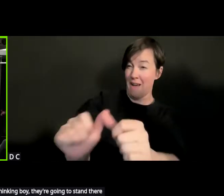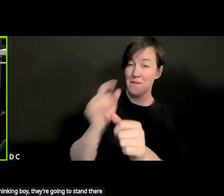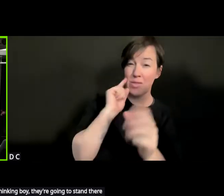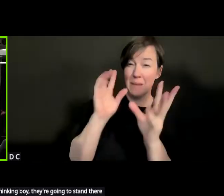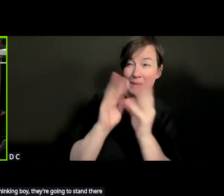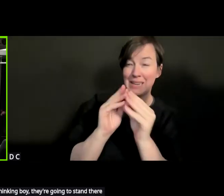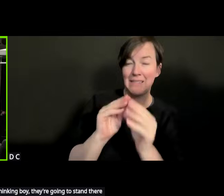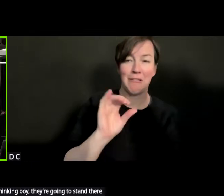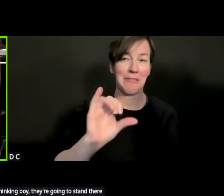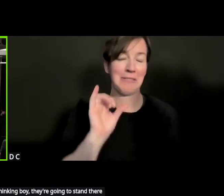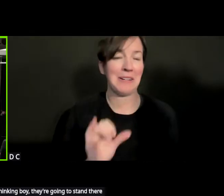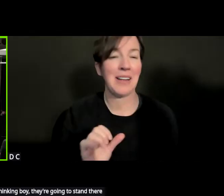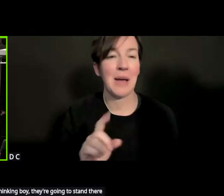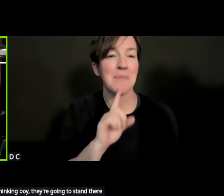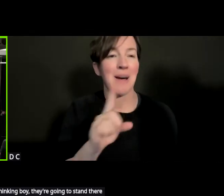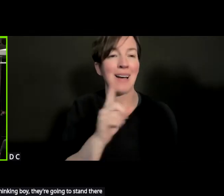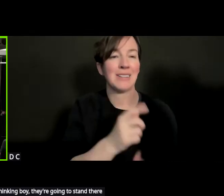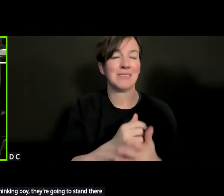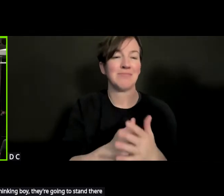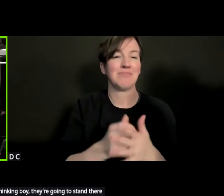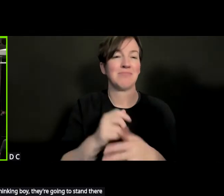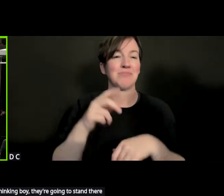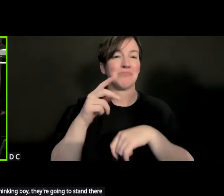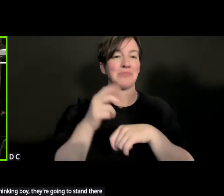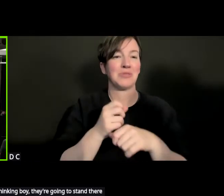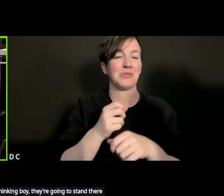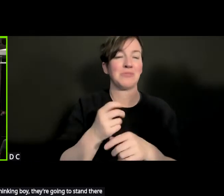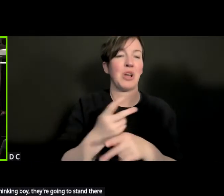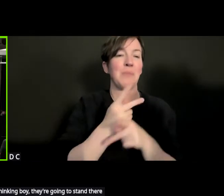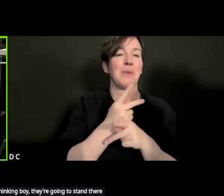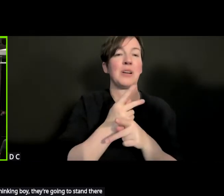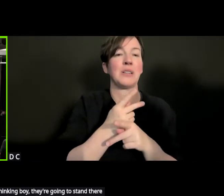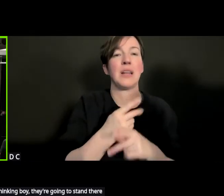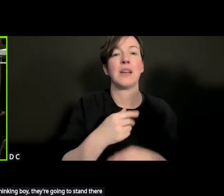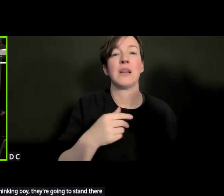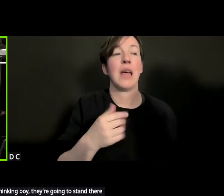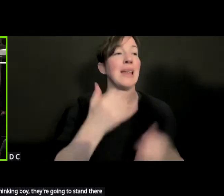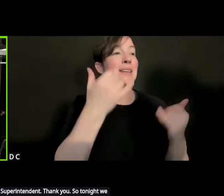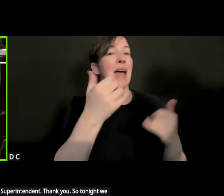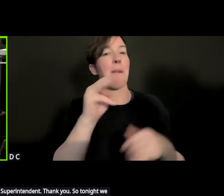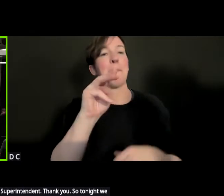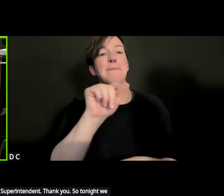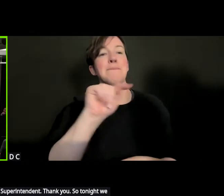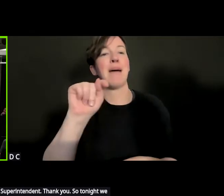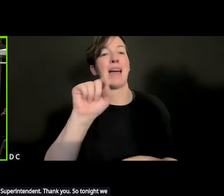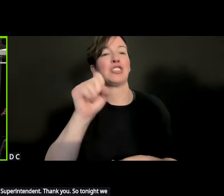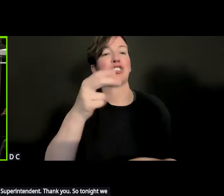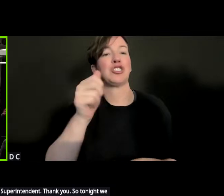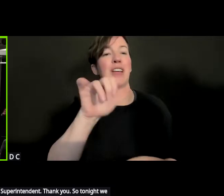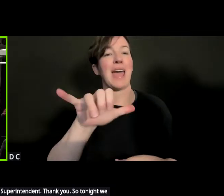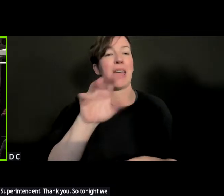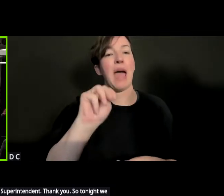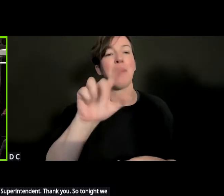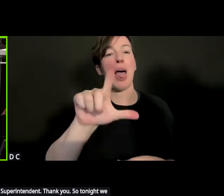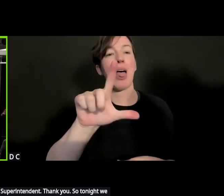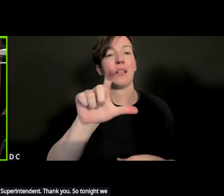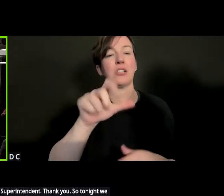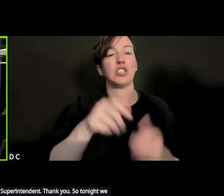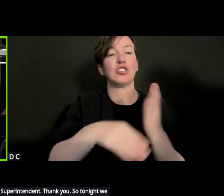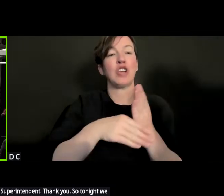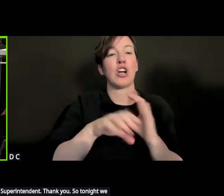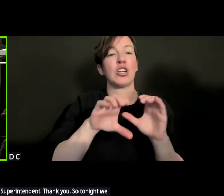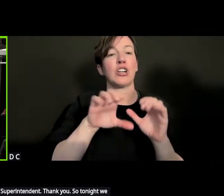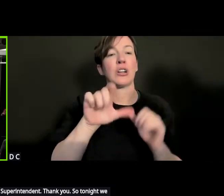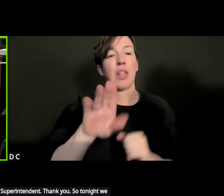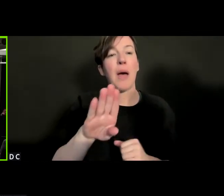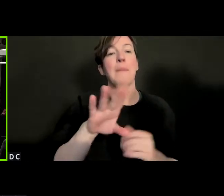anyway, Superintendent, Thank you. So tonight we have Matt Shea, who is our ML Soccer Club Coordinator and San Mateo